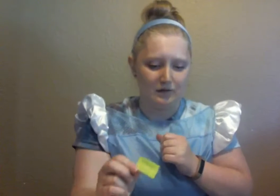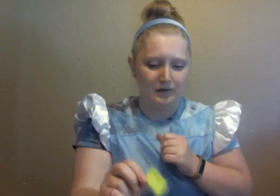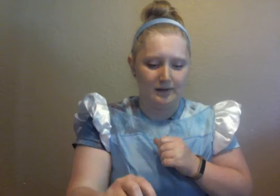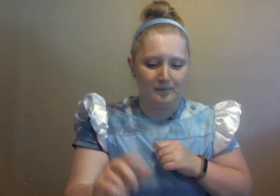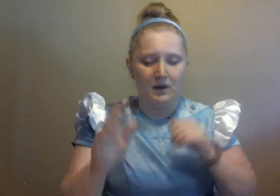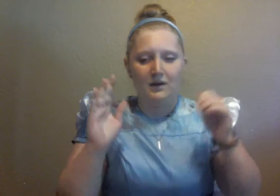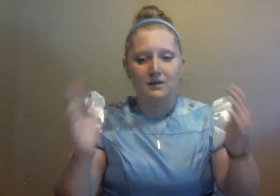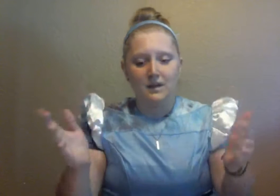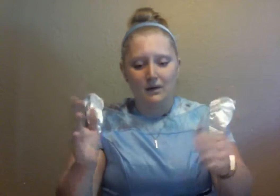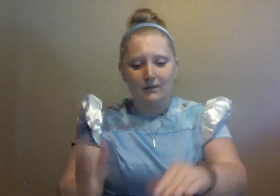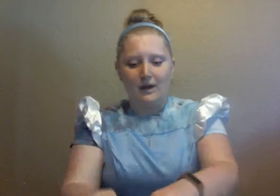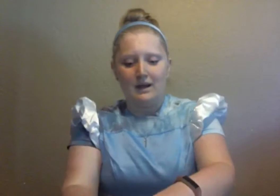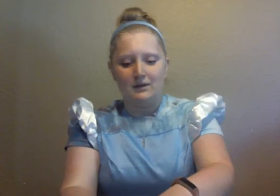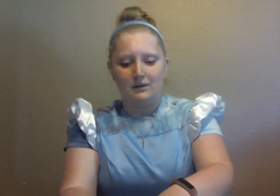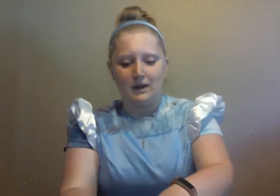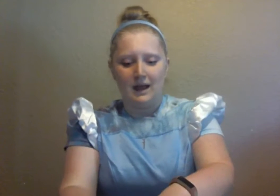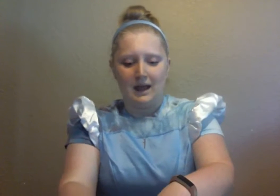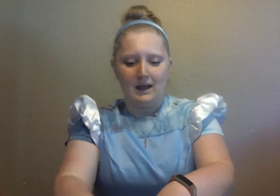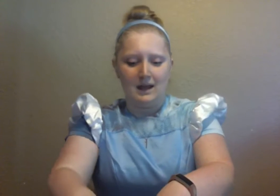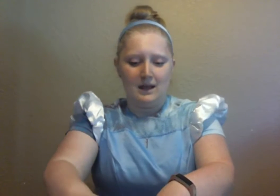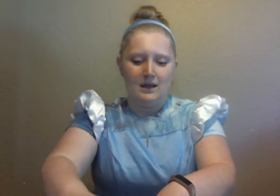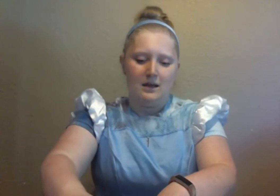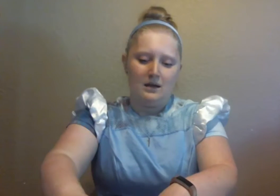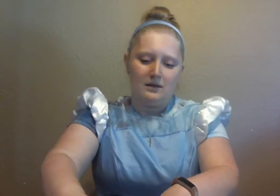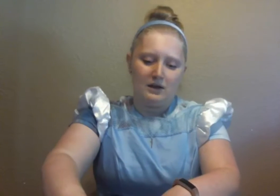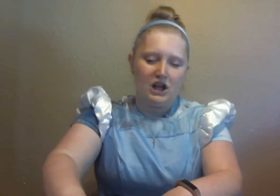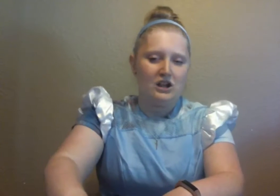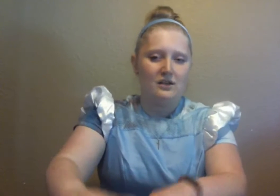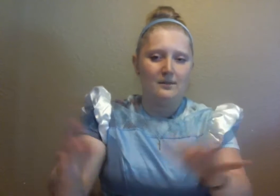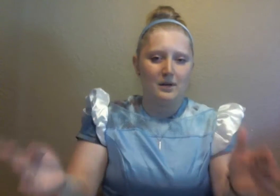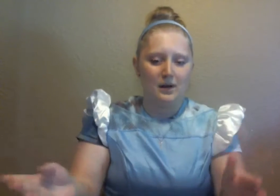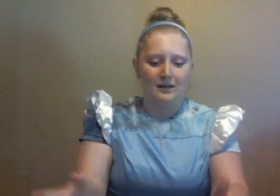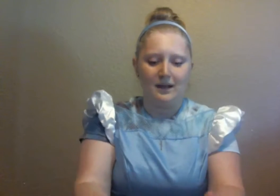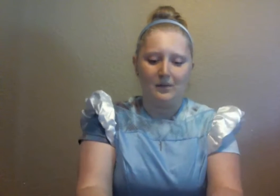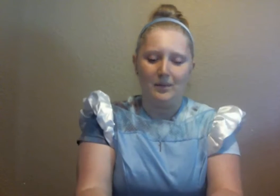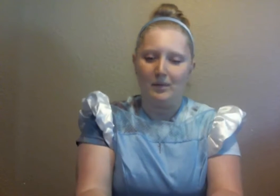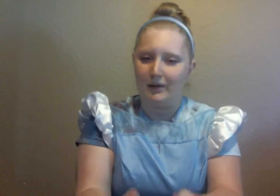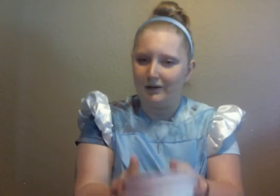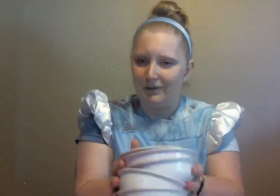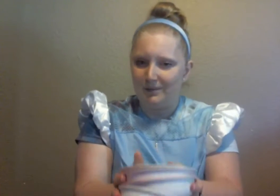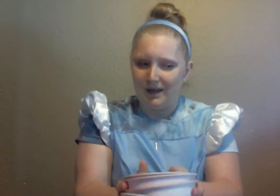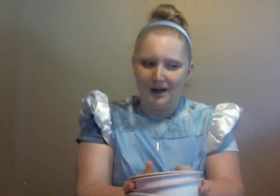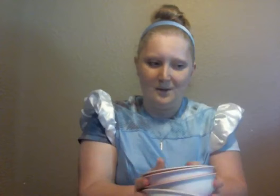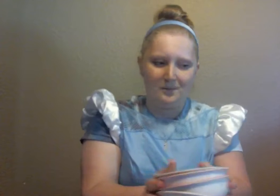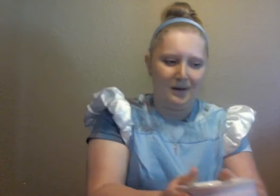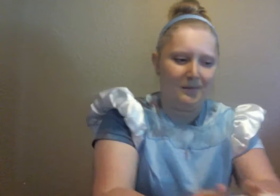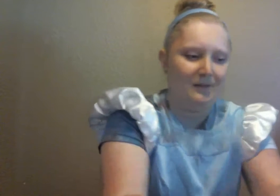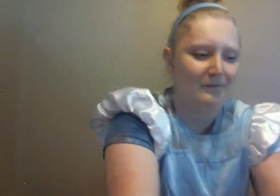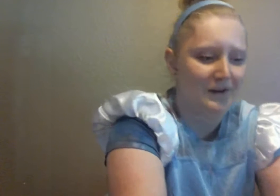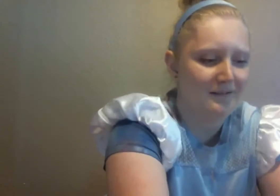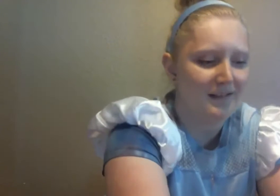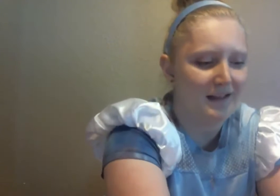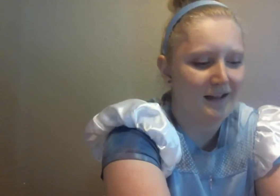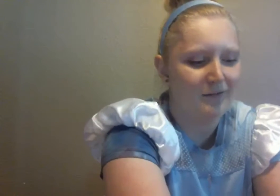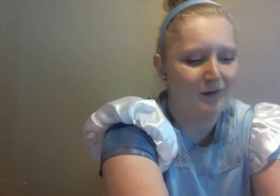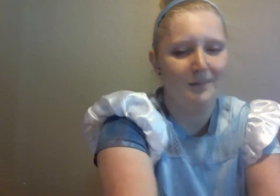history. So if I don't get any suggestions from you guys, I will be pulling from there. But my first thing is going to be